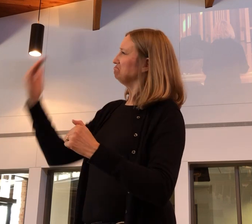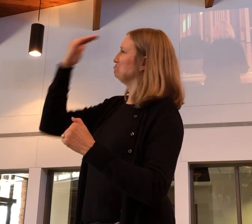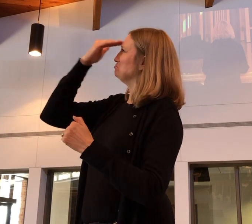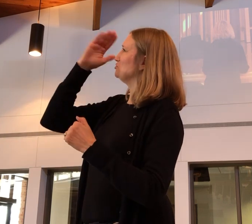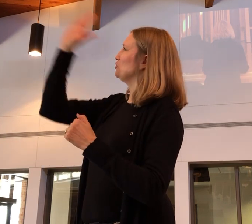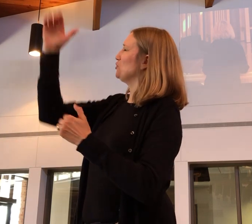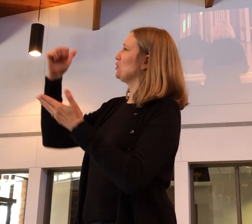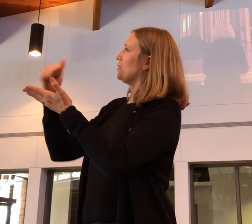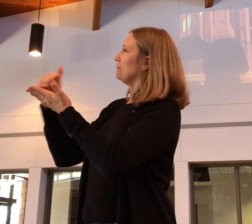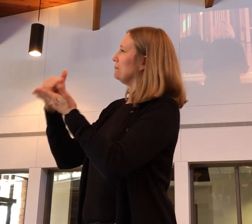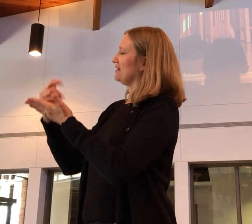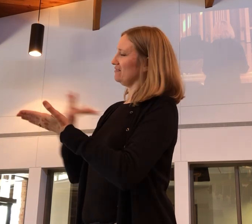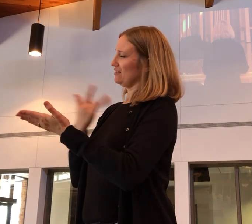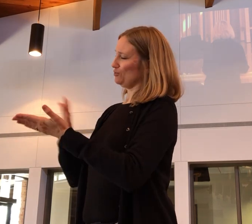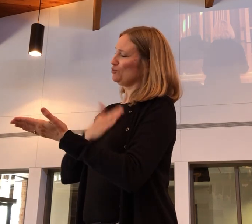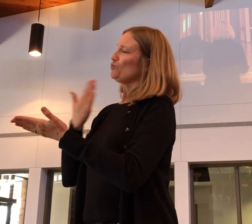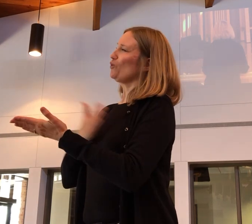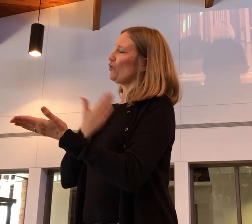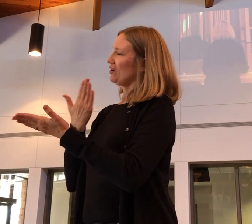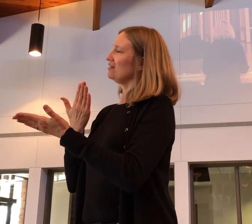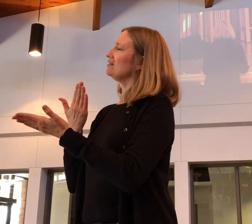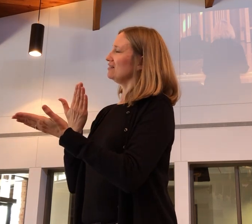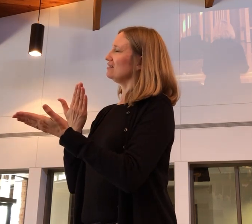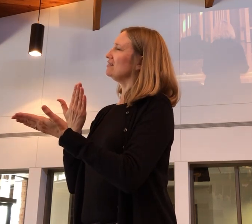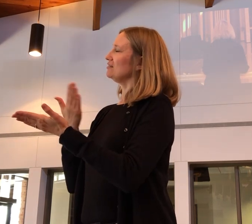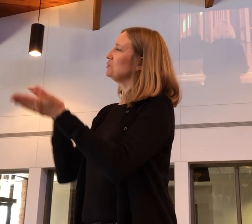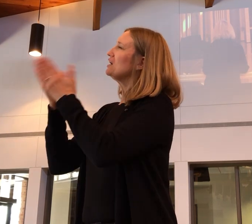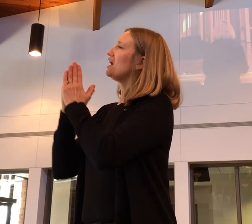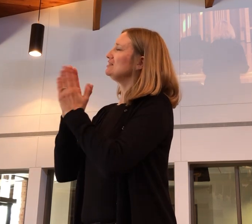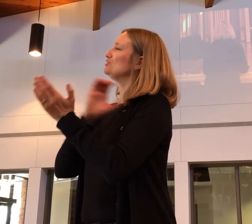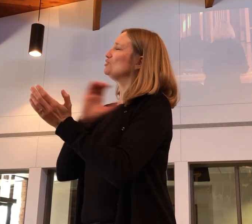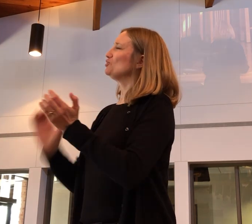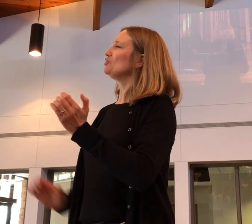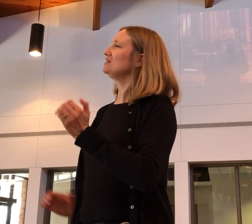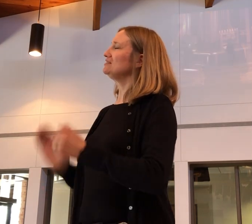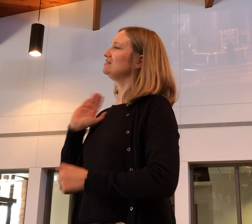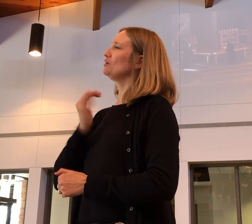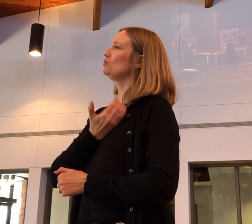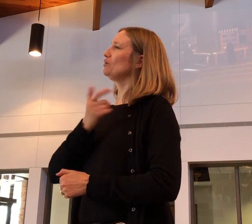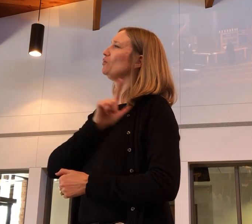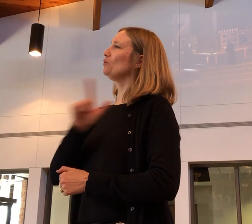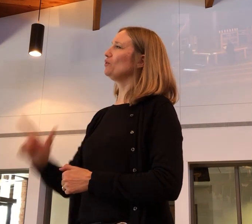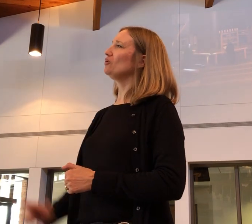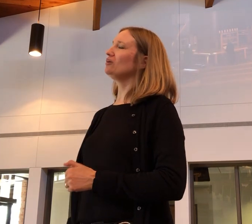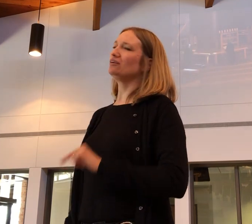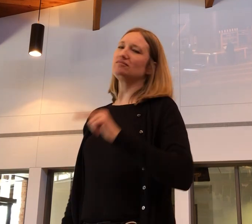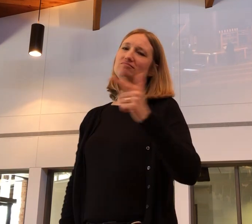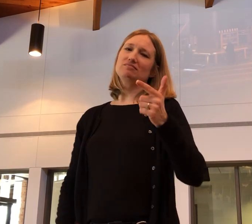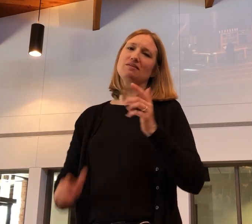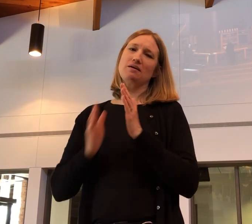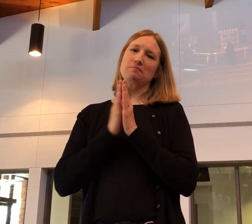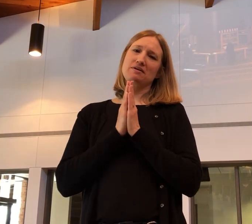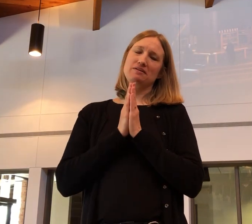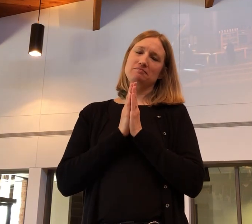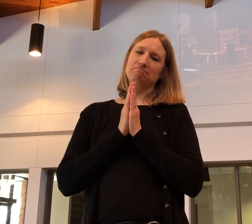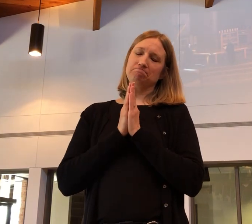your help in their need. We ask this through Christ our Lord. Amen.